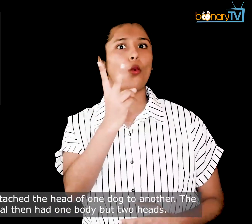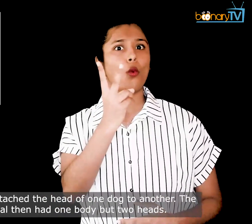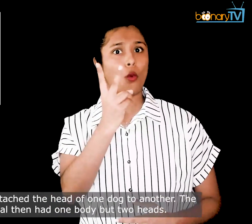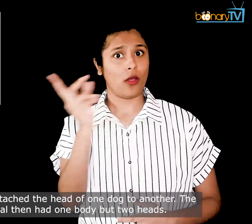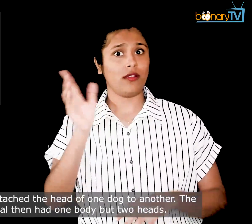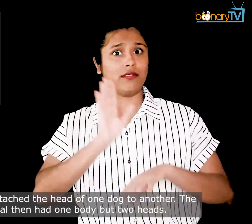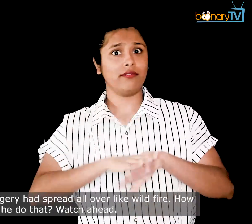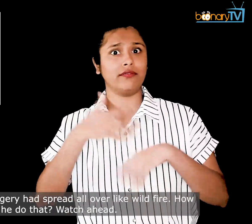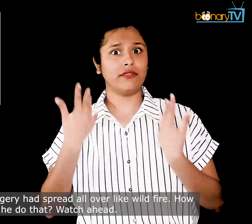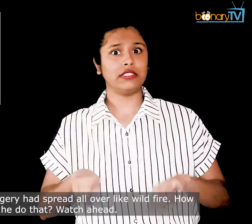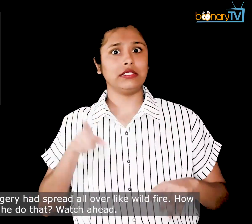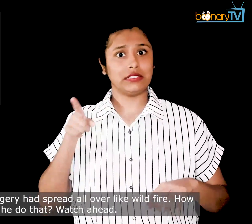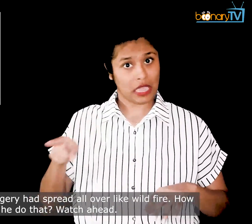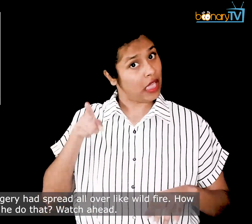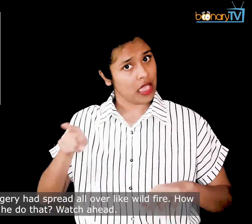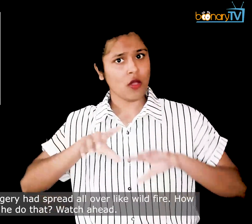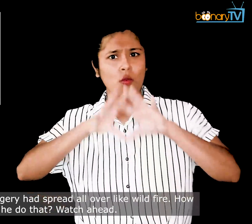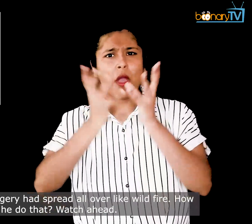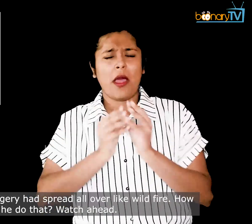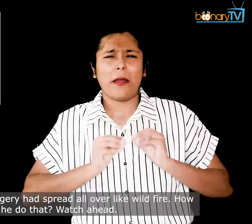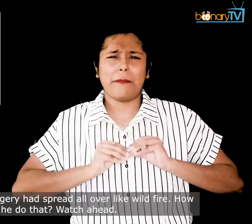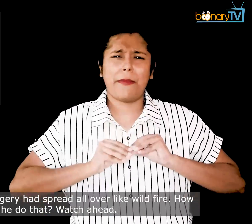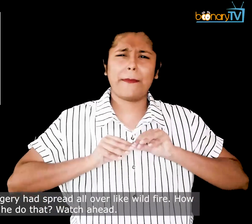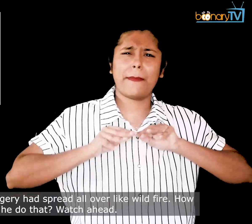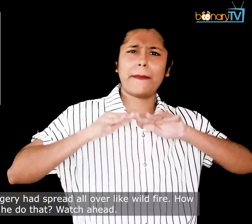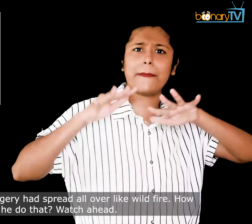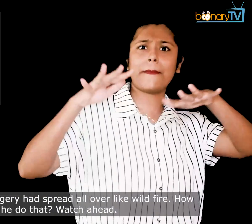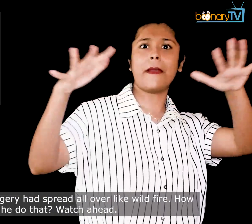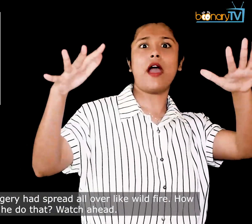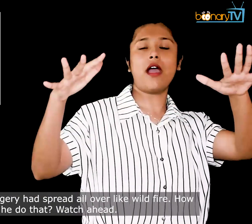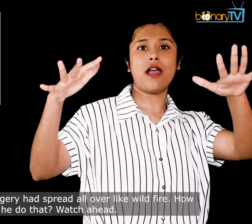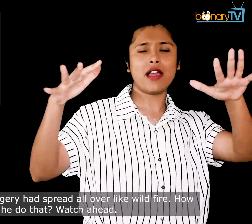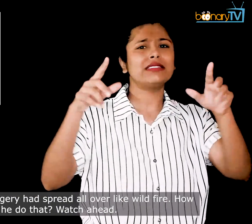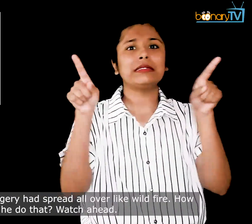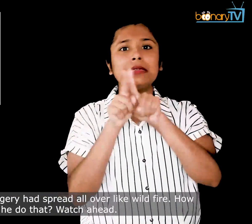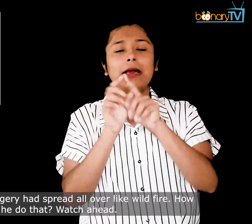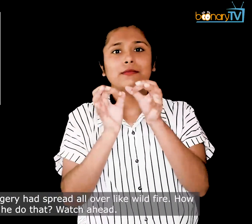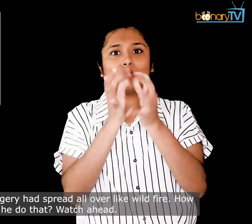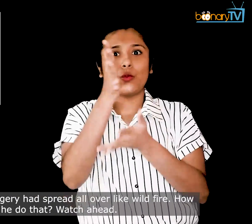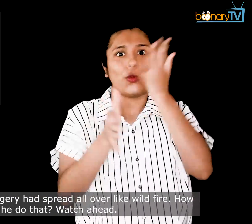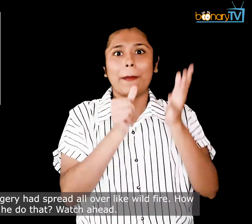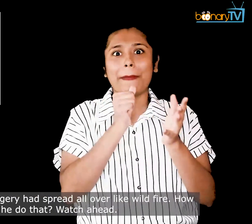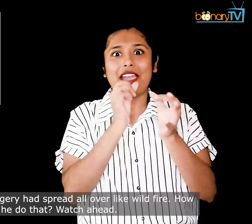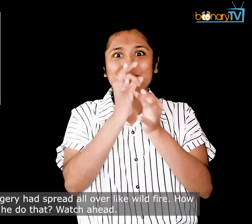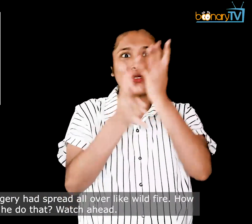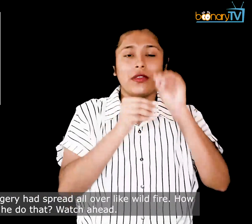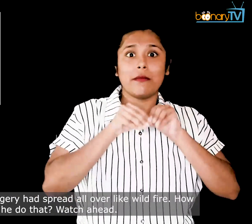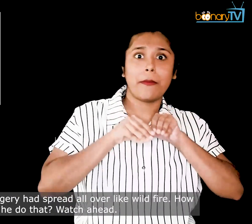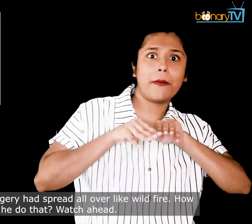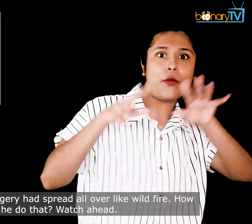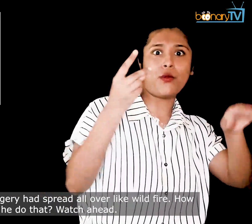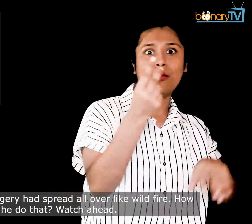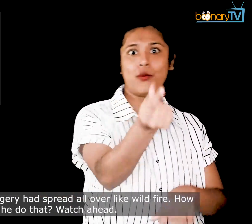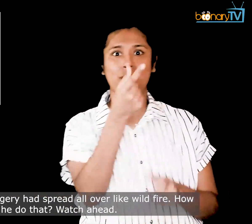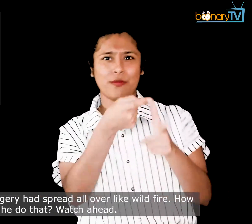The news of this surgery had spread all over like wildfire.